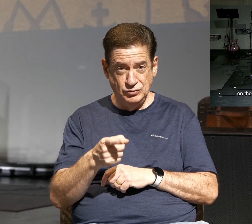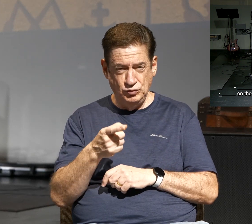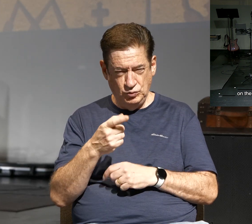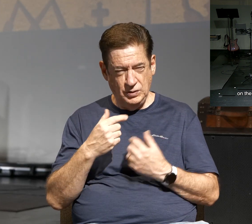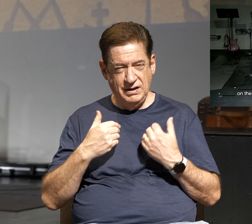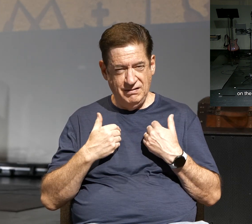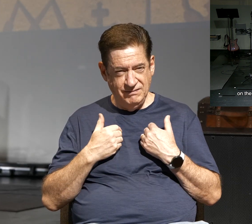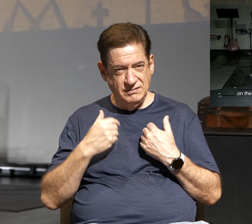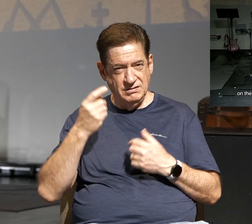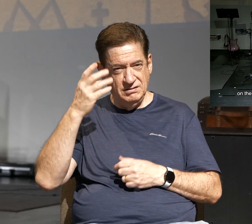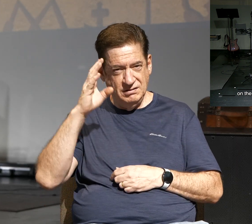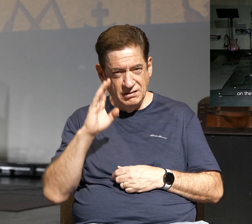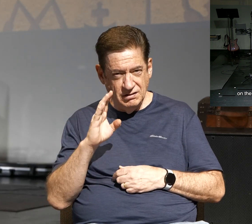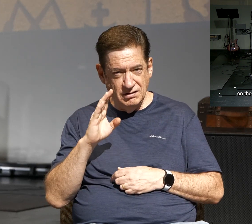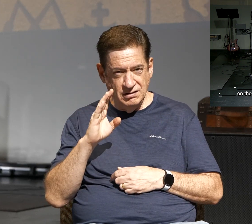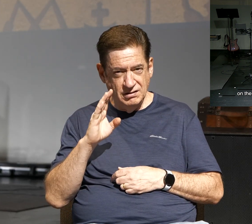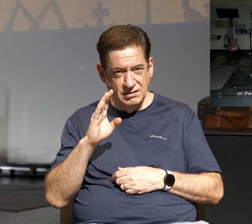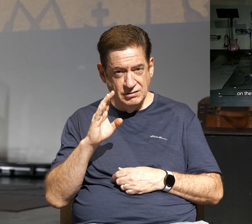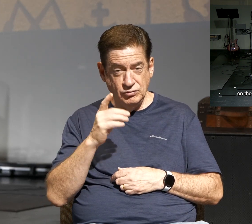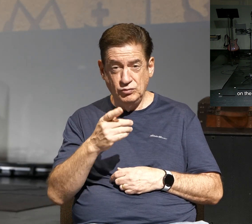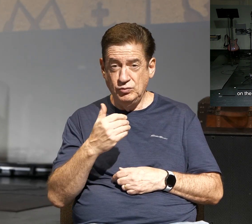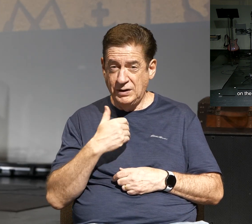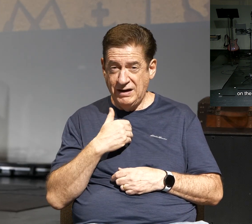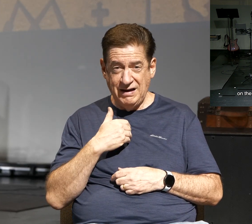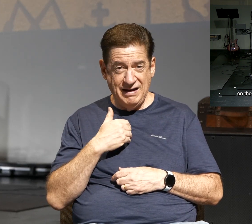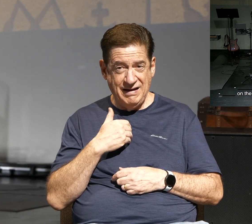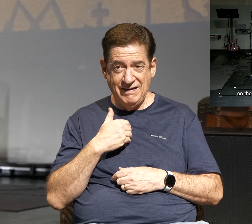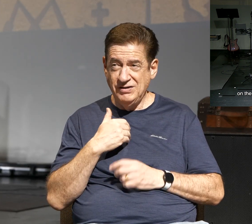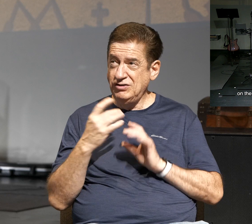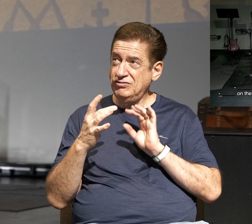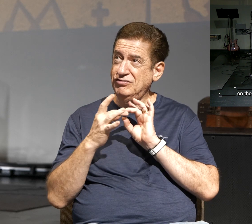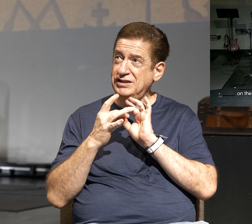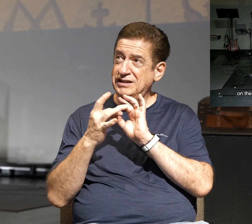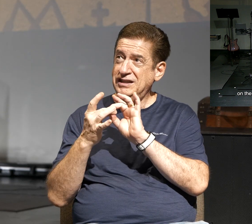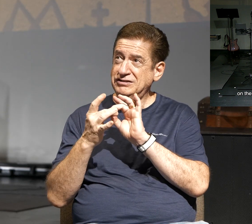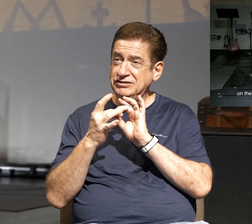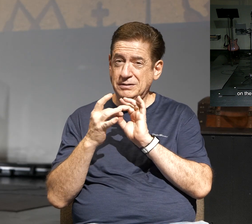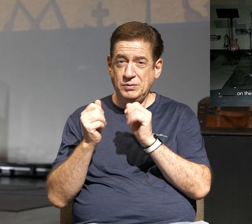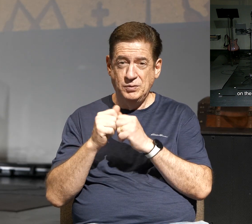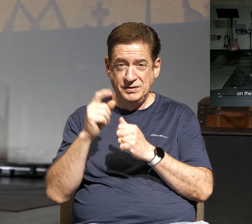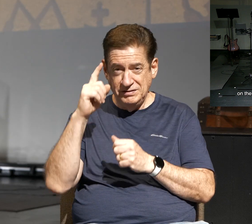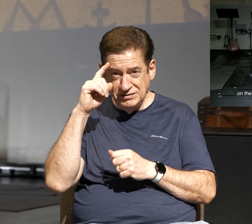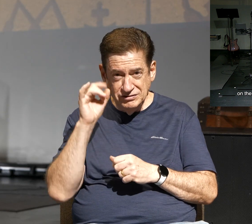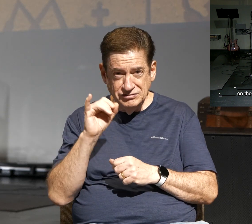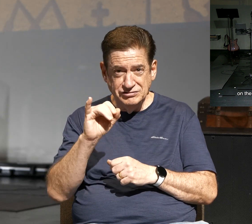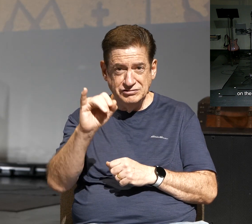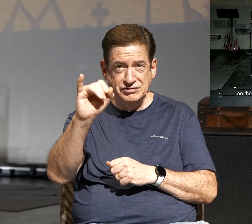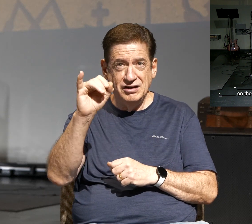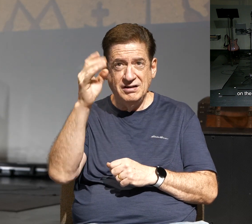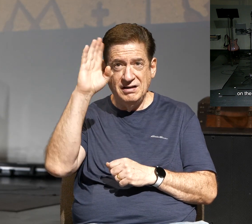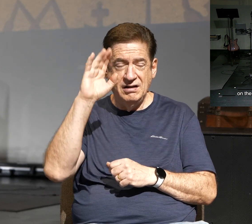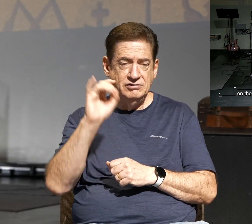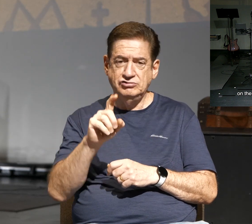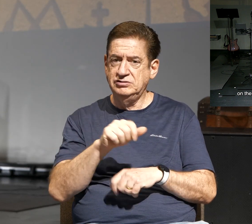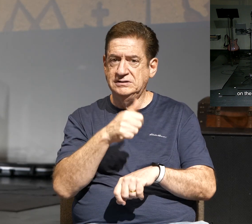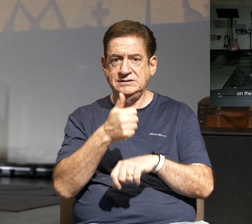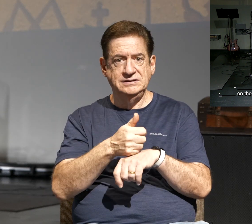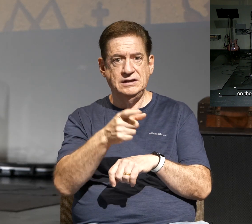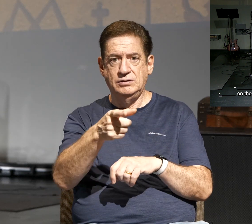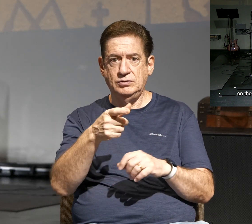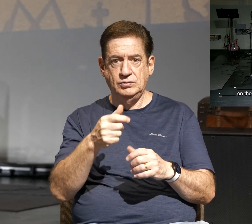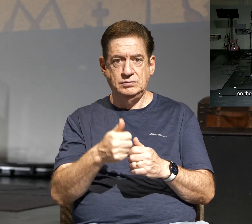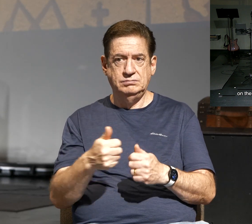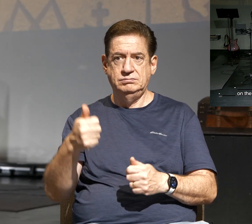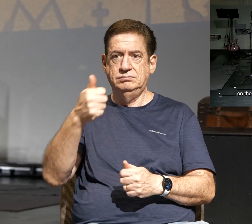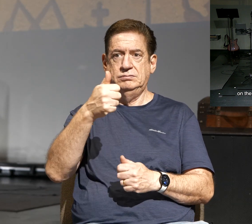God. You can have an intimate relationship with the eternal God. That in itself should set you apart from anybody